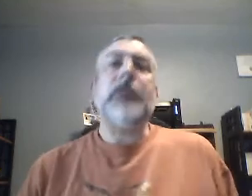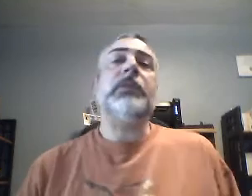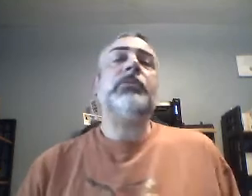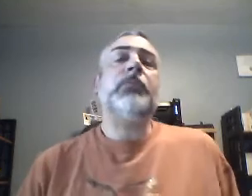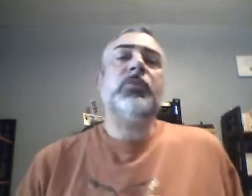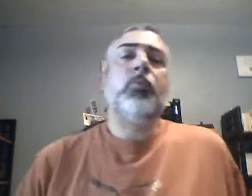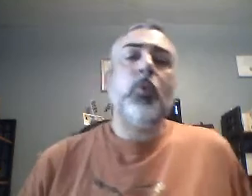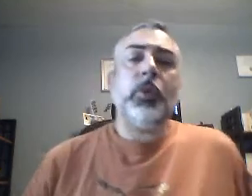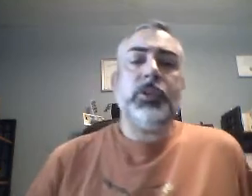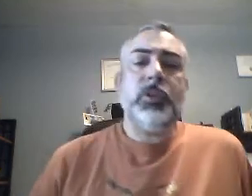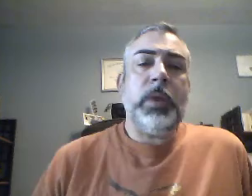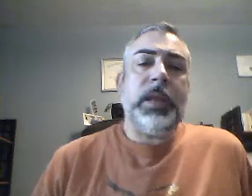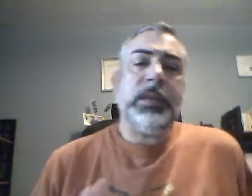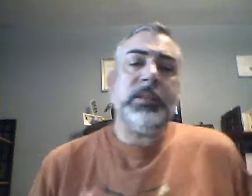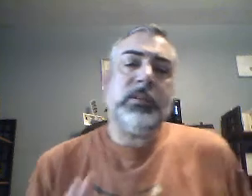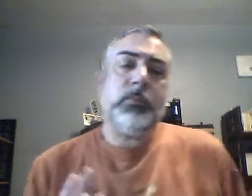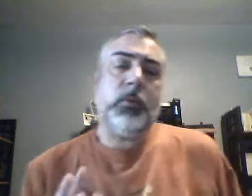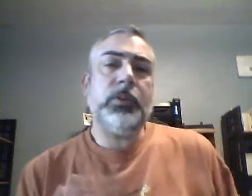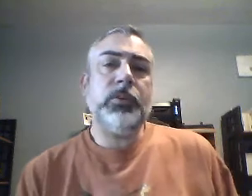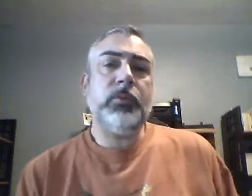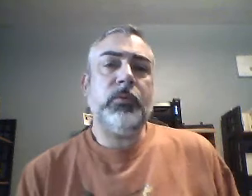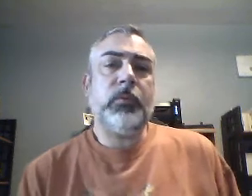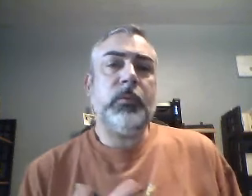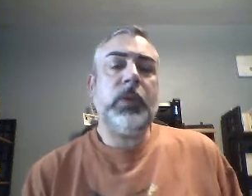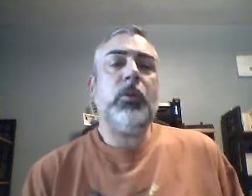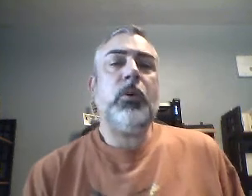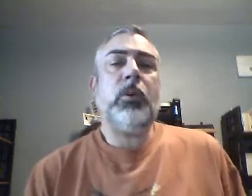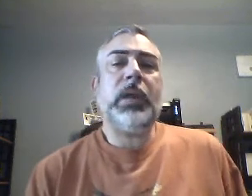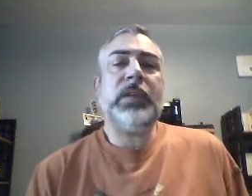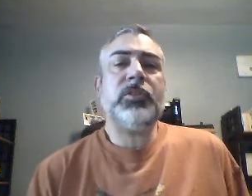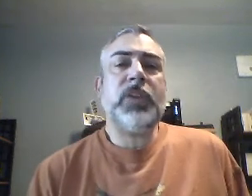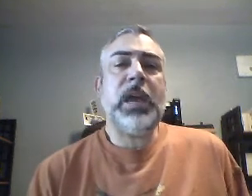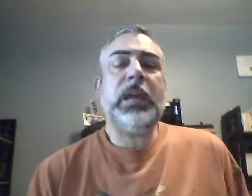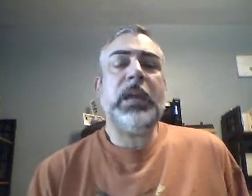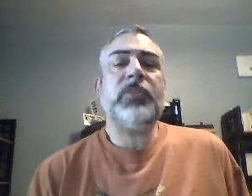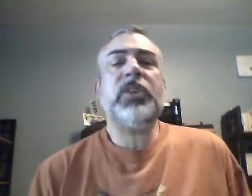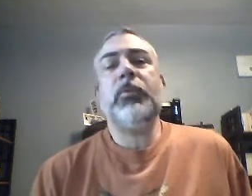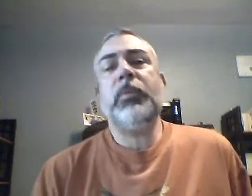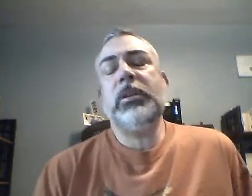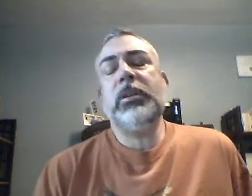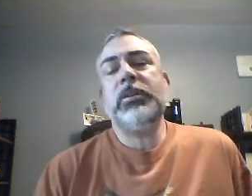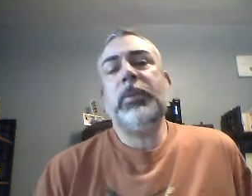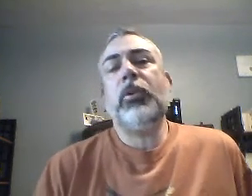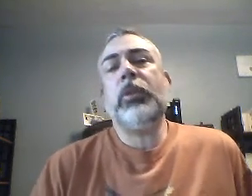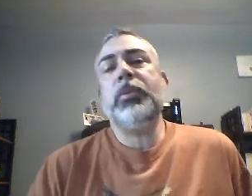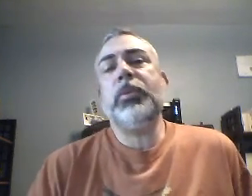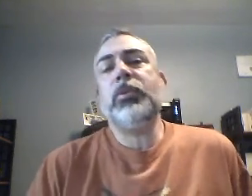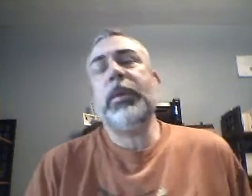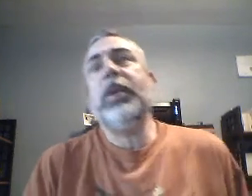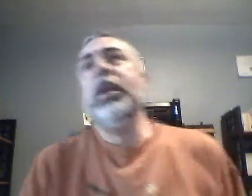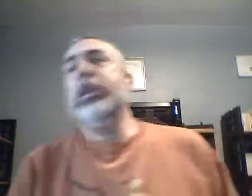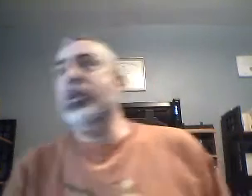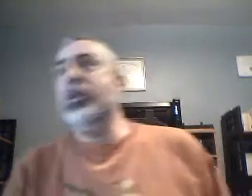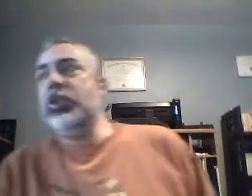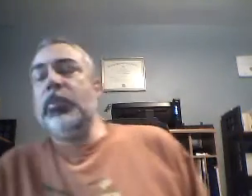So there's much more to it, and it's important to recall last chapter, women as a minority group. We talked about the gender